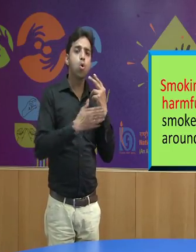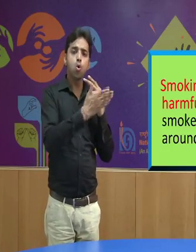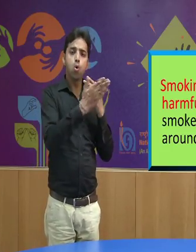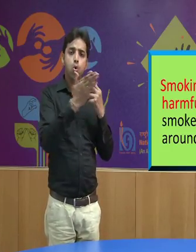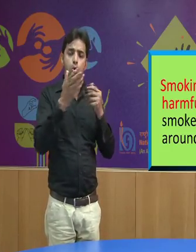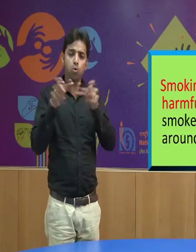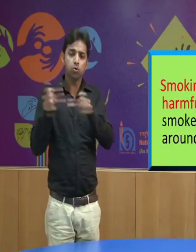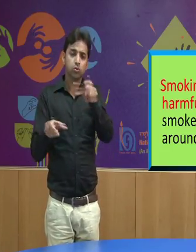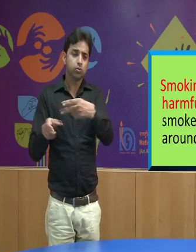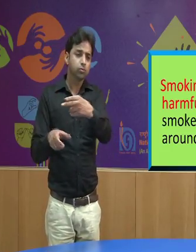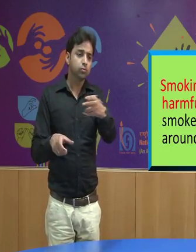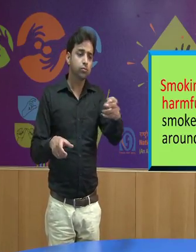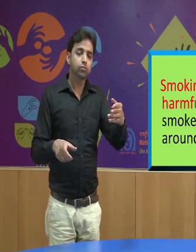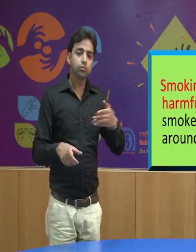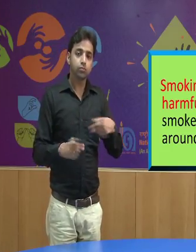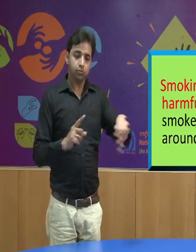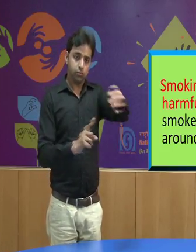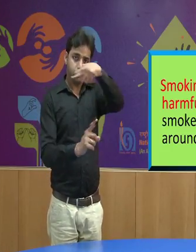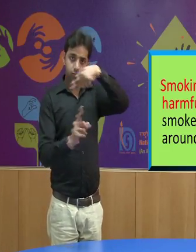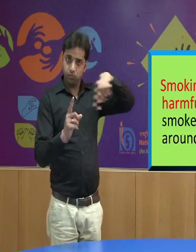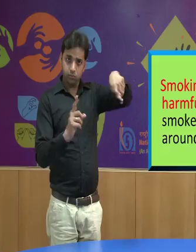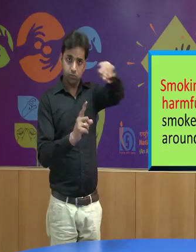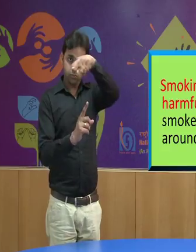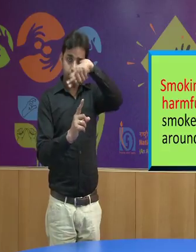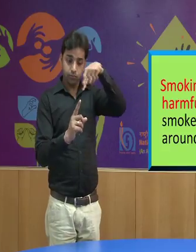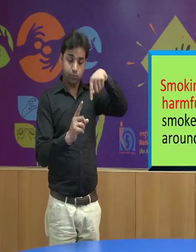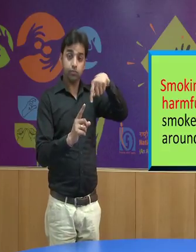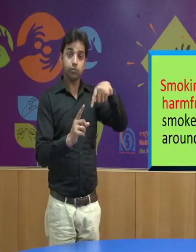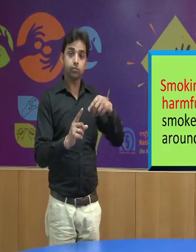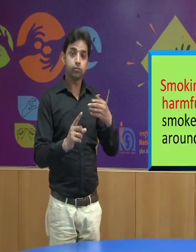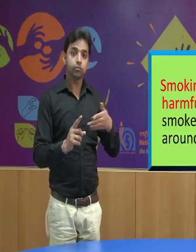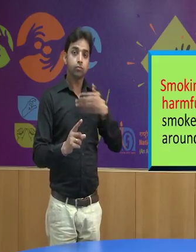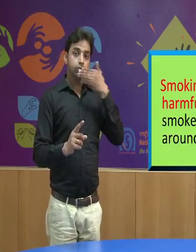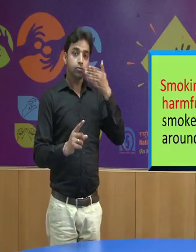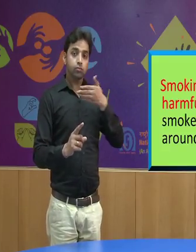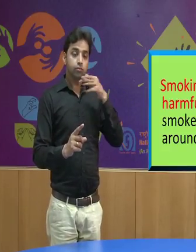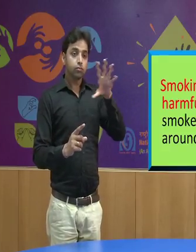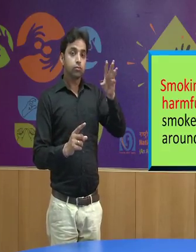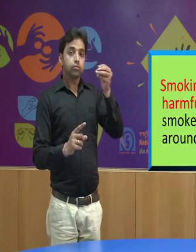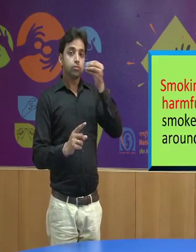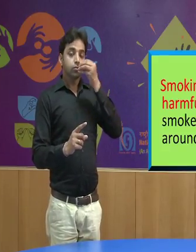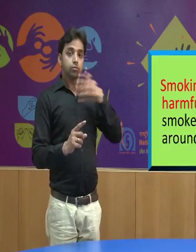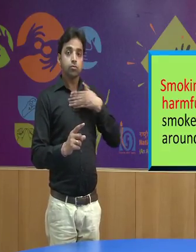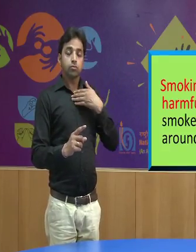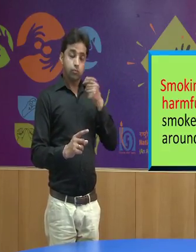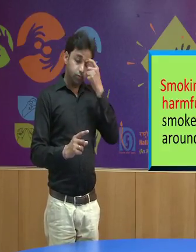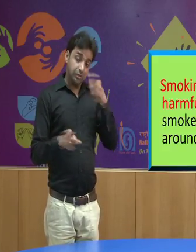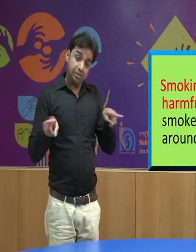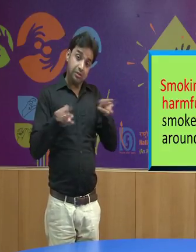those people who are around him, as they get affected by the smoke of bidi